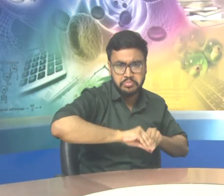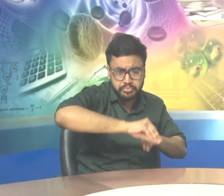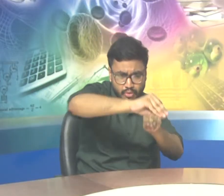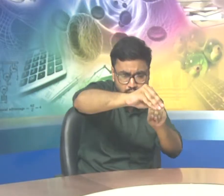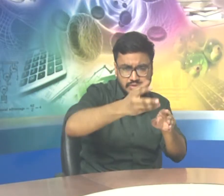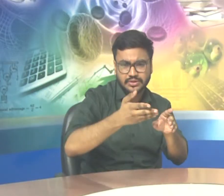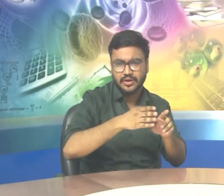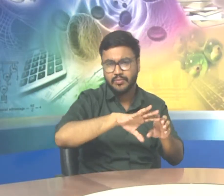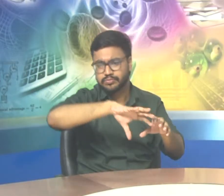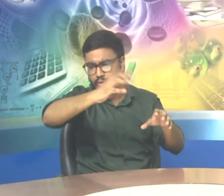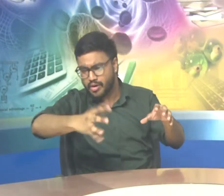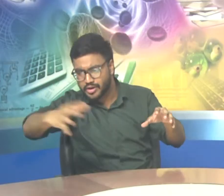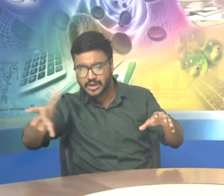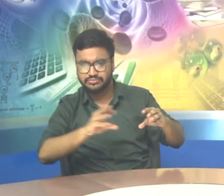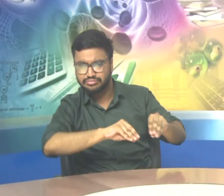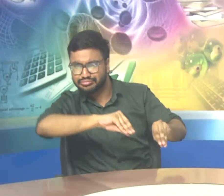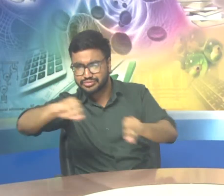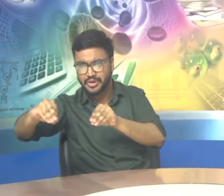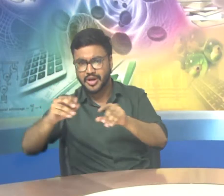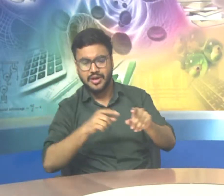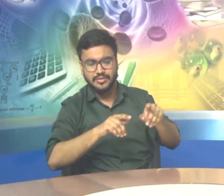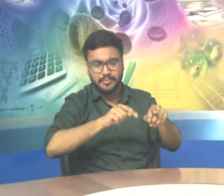sloping, circular, etc.